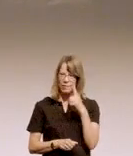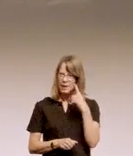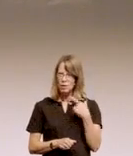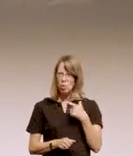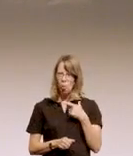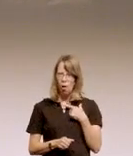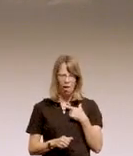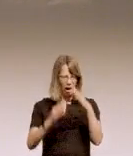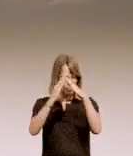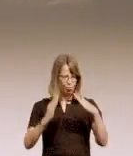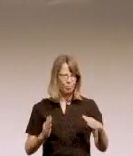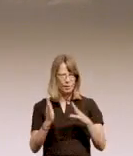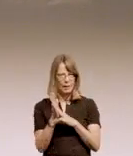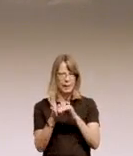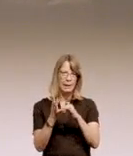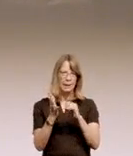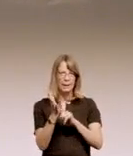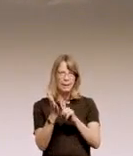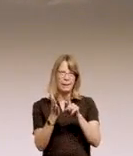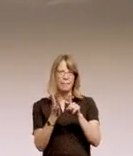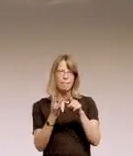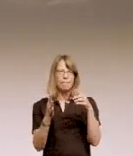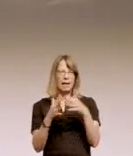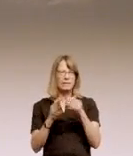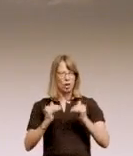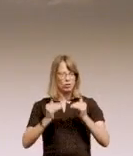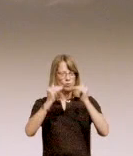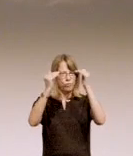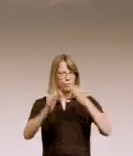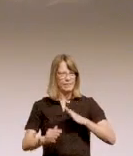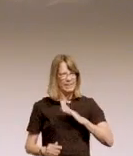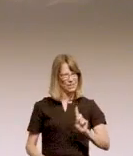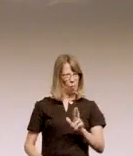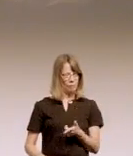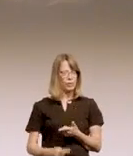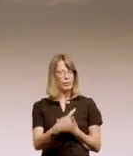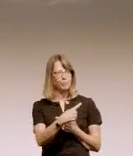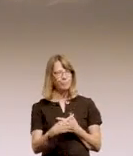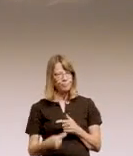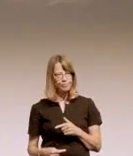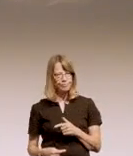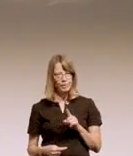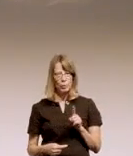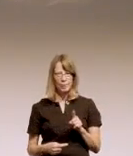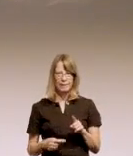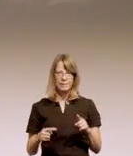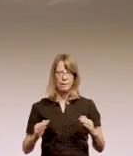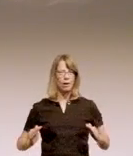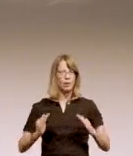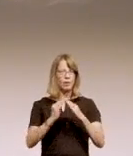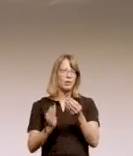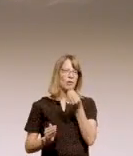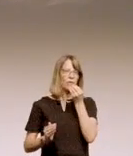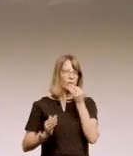hierarchy of needs up there? If you know it's Maslow's hierarchy of needs, it's great. But Maslow's hierarchy of needs is really, it's like the food pyramid. It